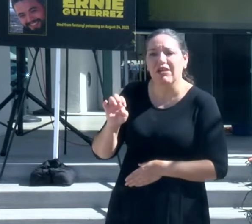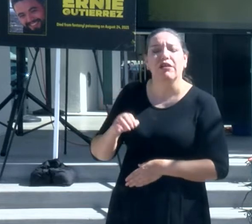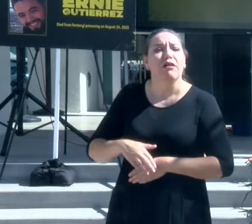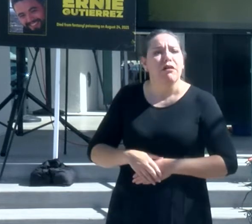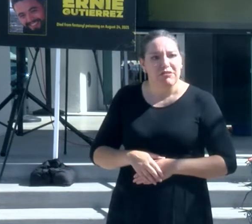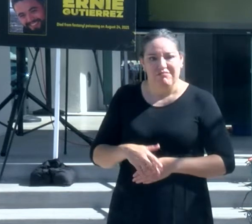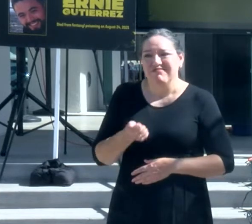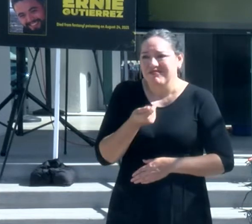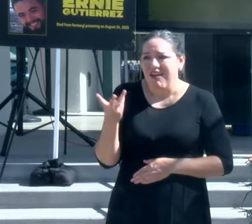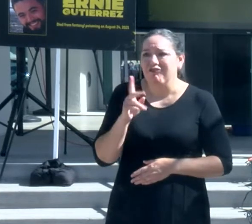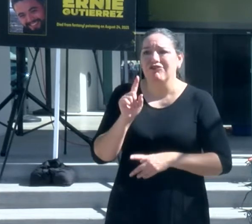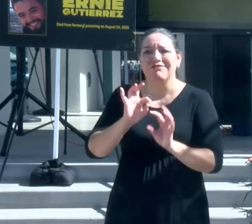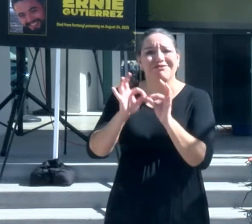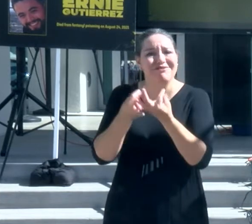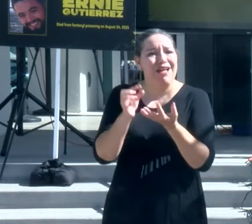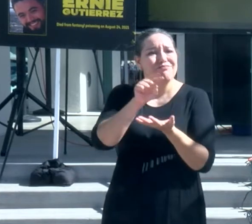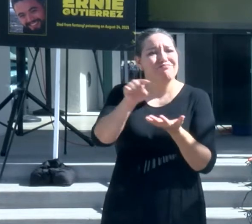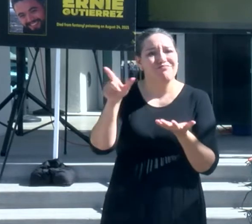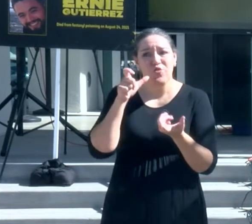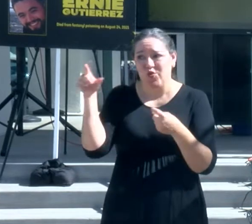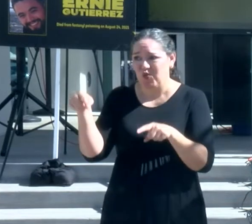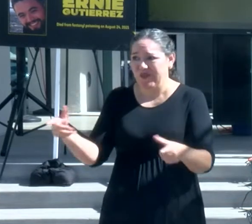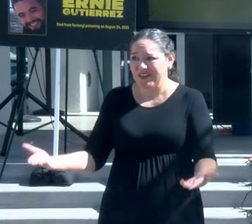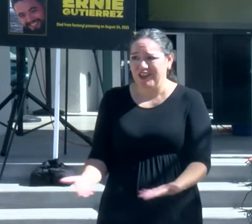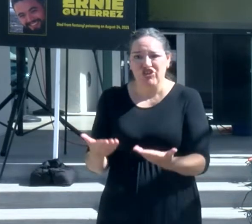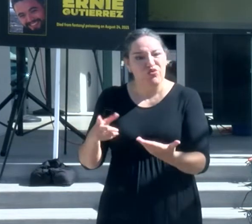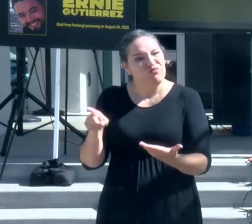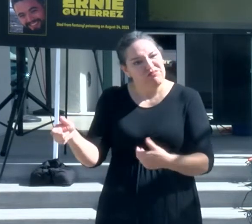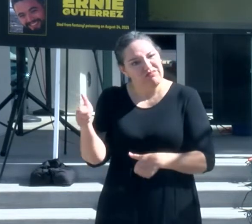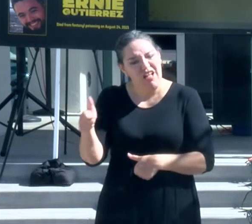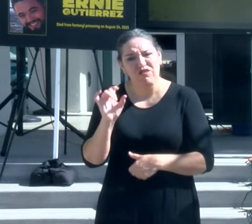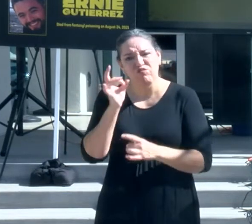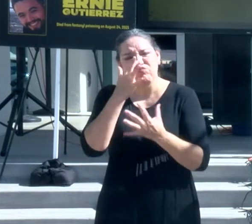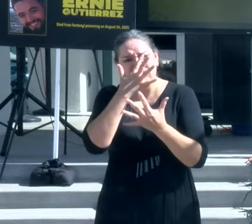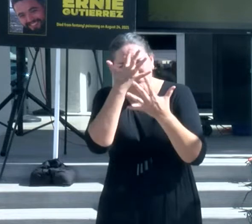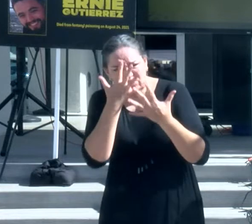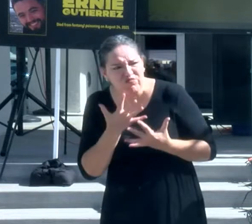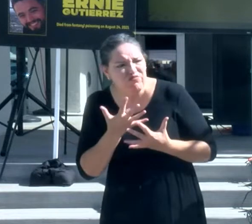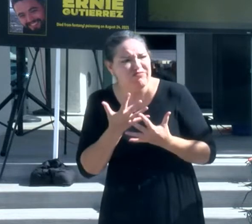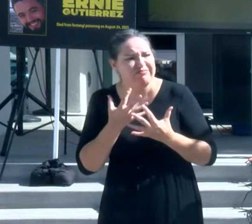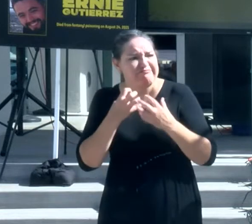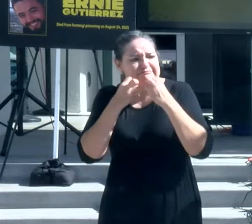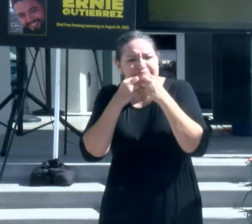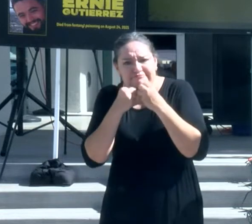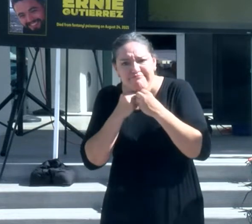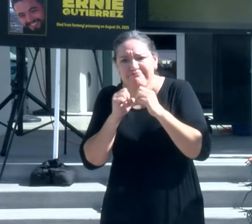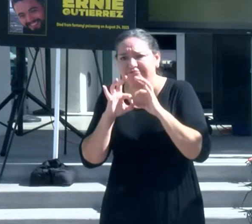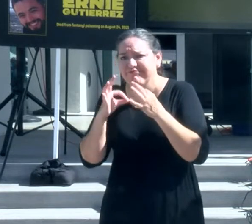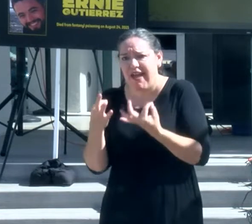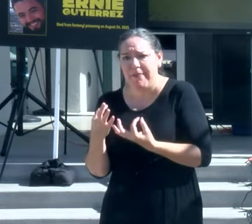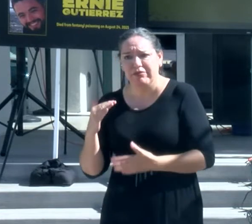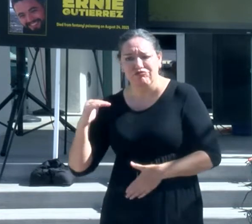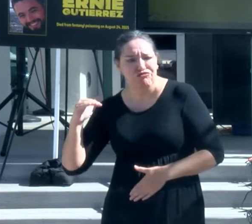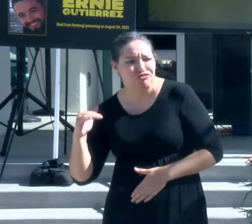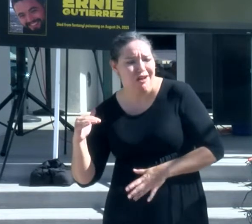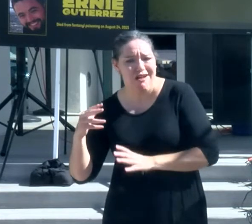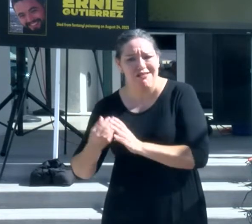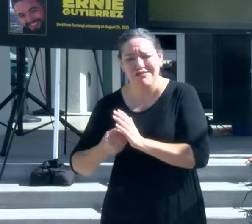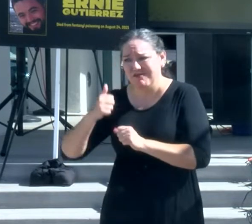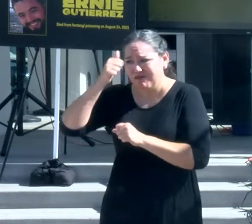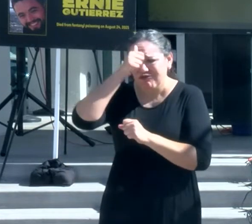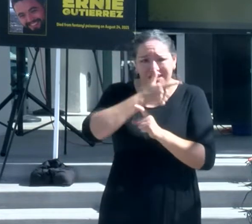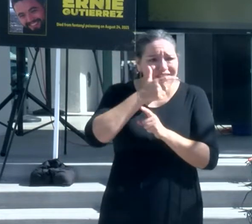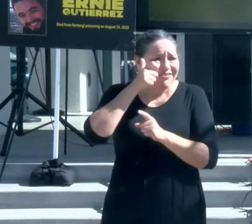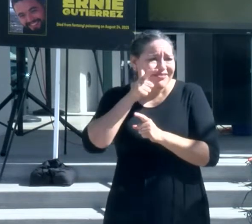families here today with us who have tragically lost a family member, a child, a brother or a sister, or